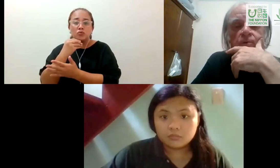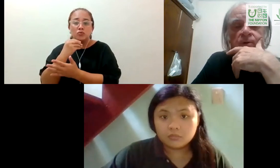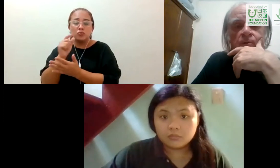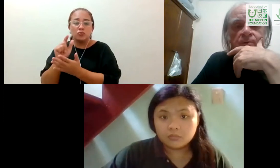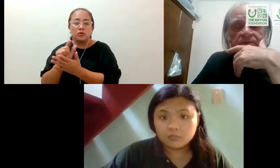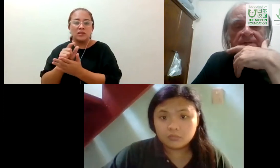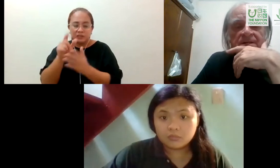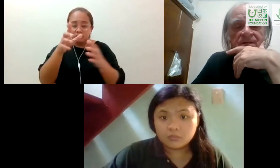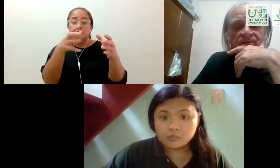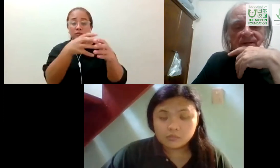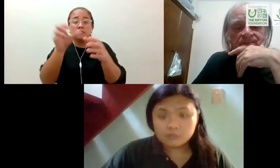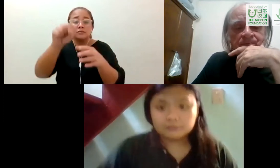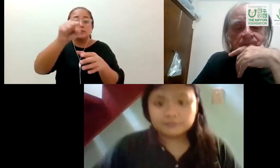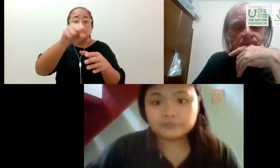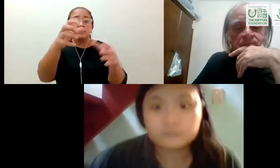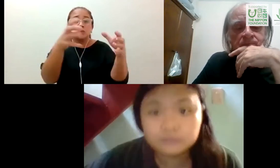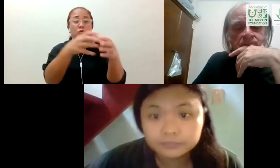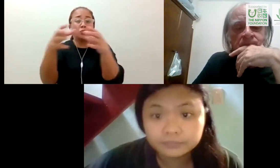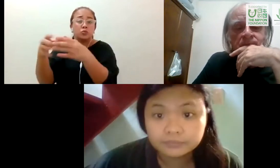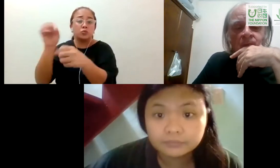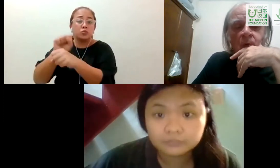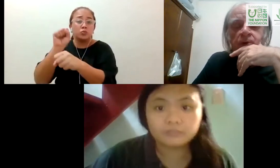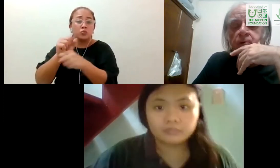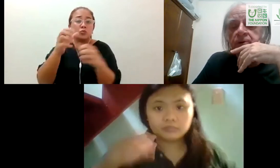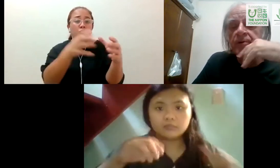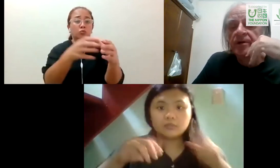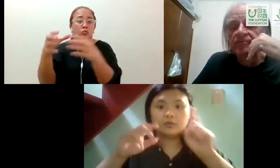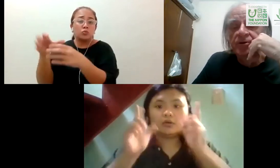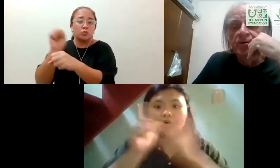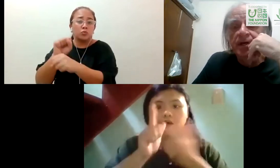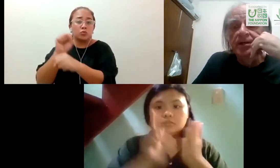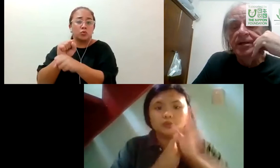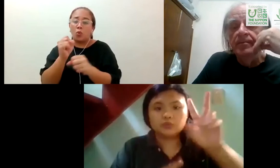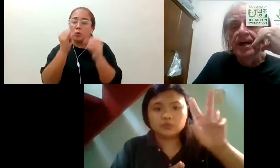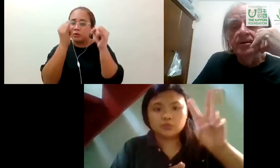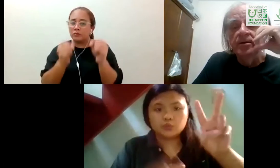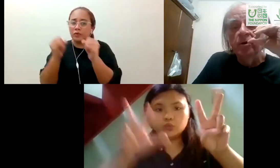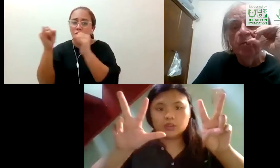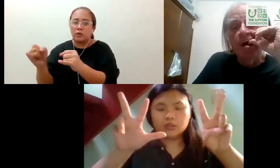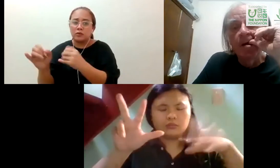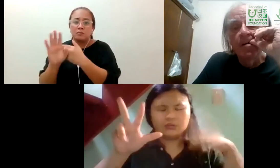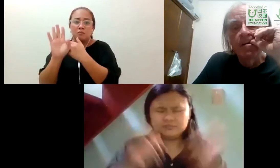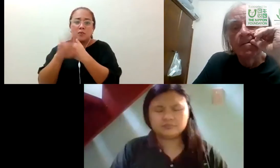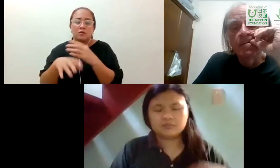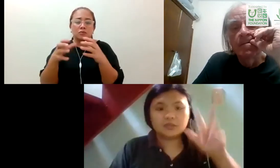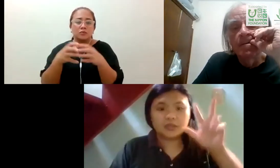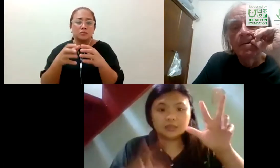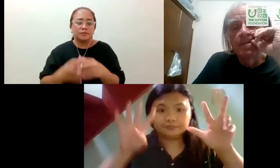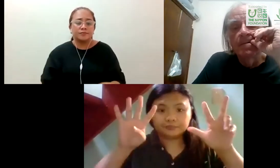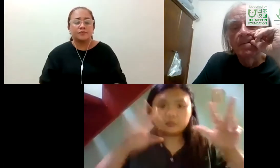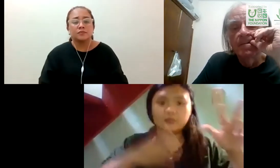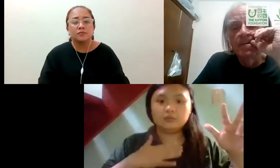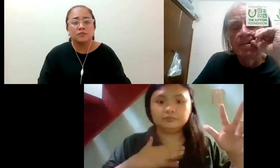You can do in groups. Yes, it's fine. Or you can do individually and then come back to the group.